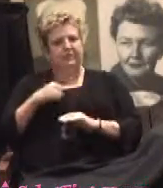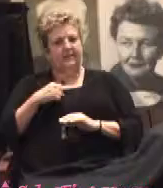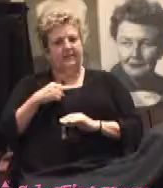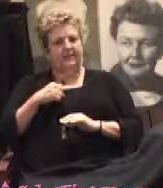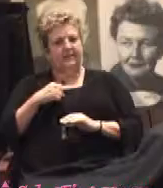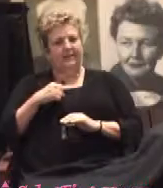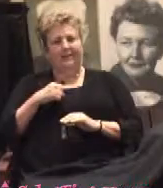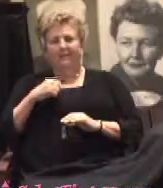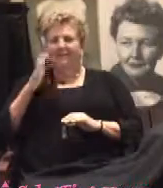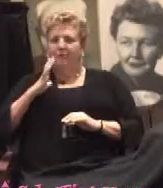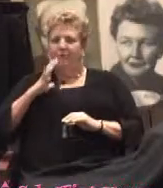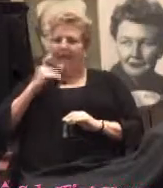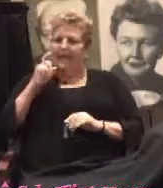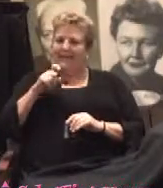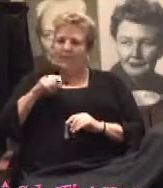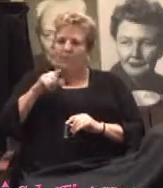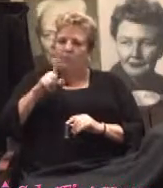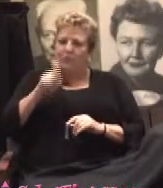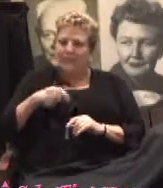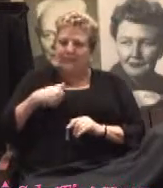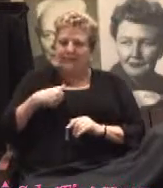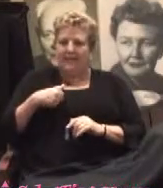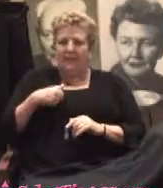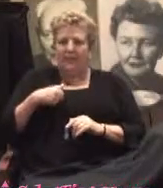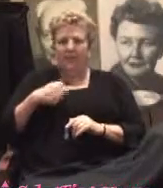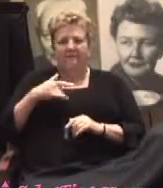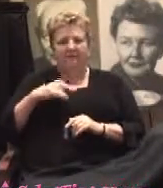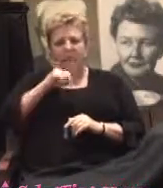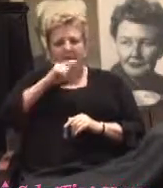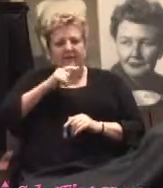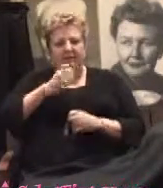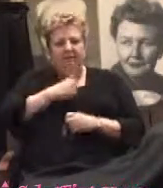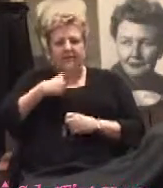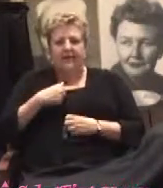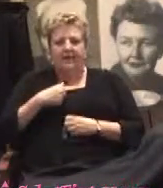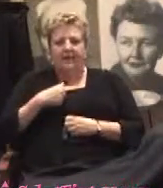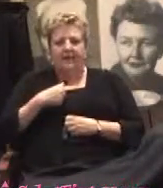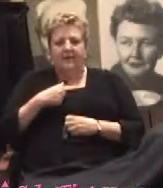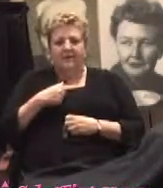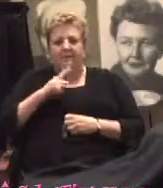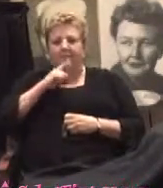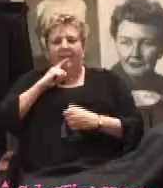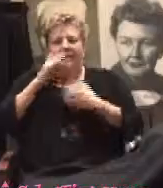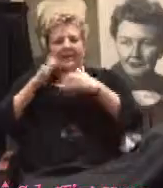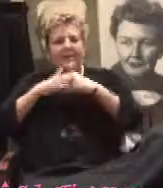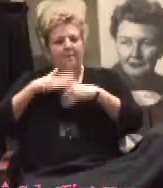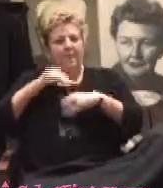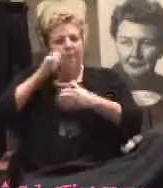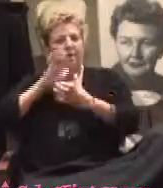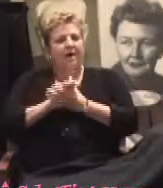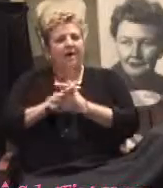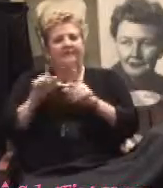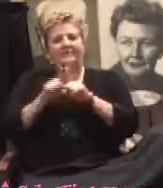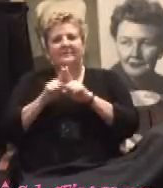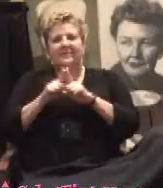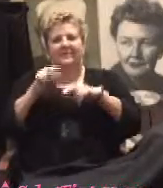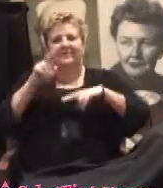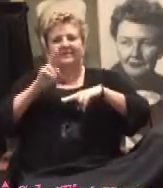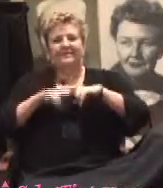need me, or I didn't think you loved me. She just being near my wife, for me, it's like sitting next to a wild animal. It's